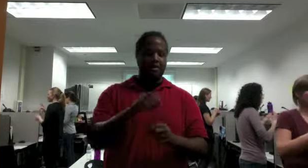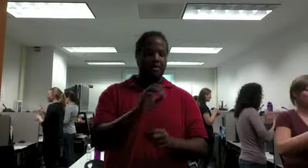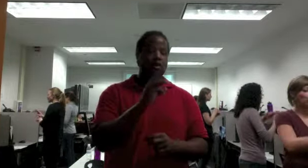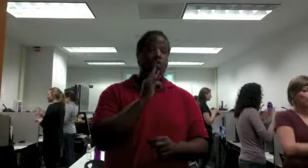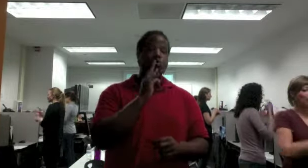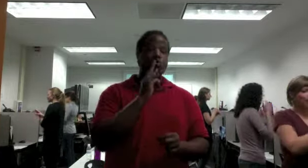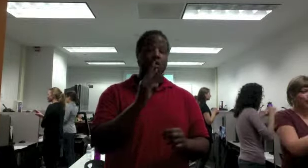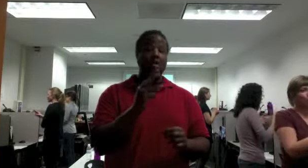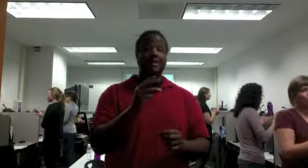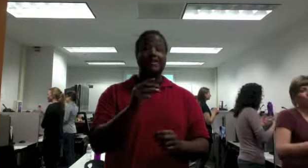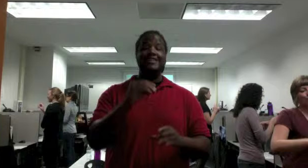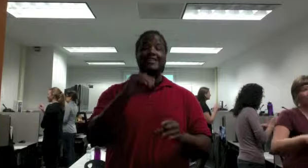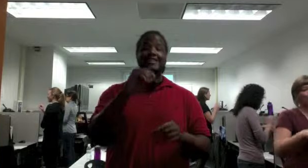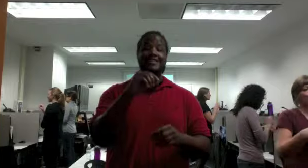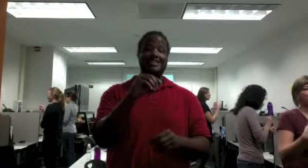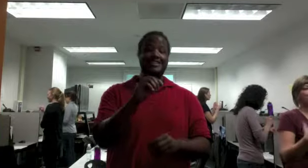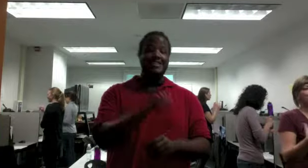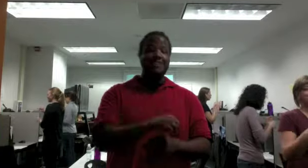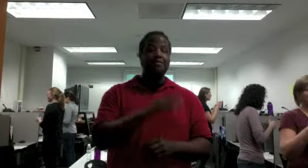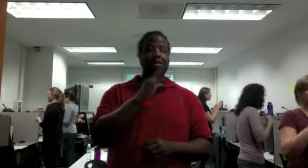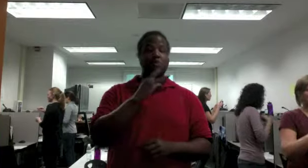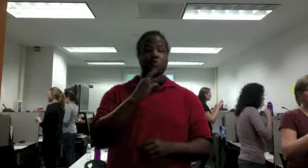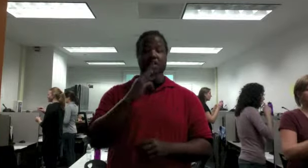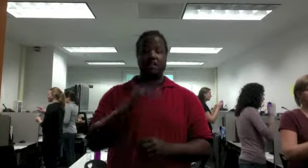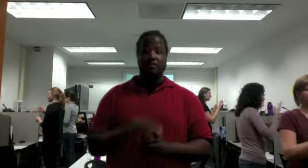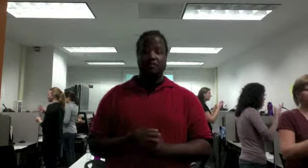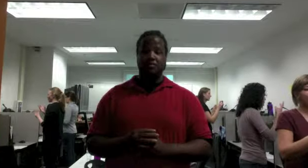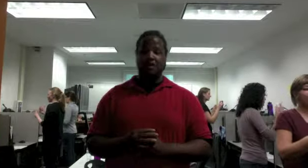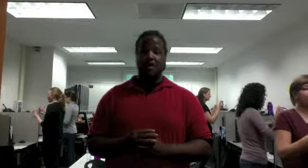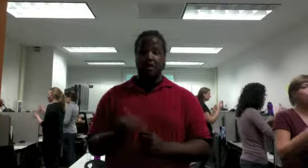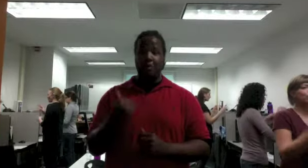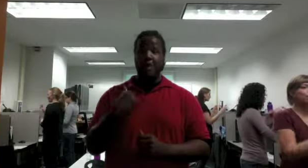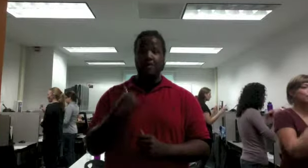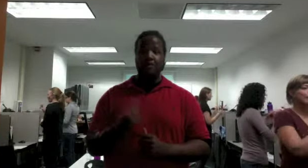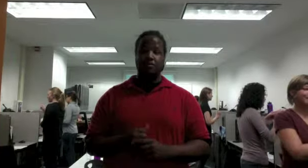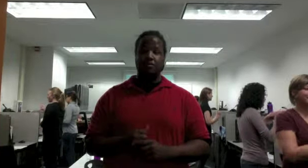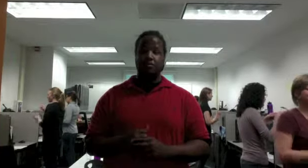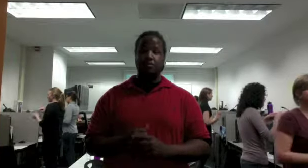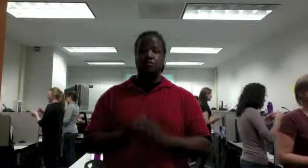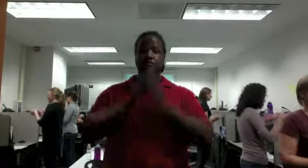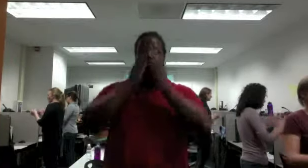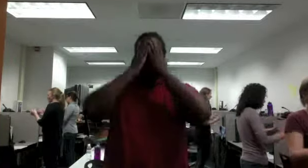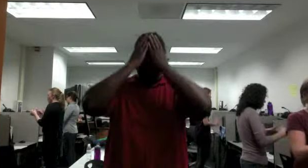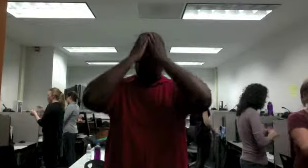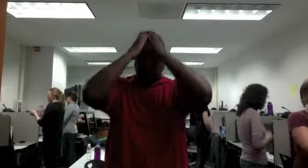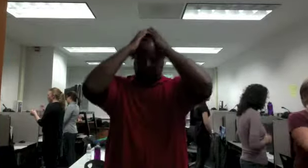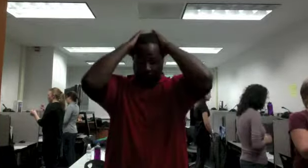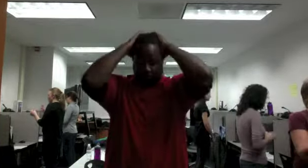it, dip it in some water, presto, change to a wet bulb thermometer. We actually have two more to cover.